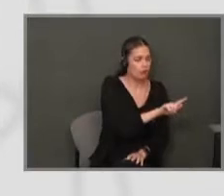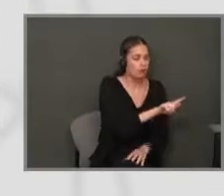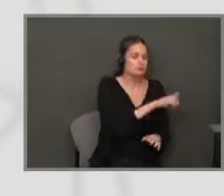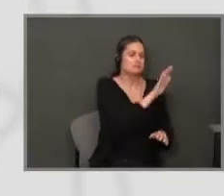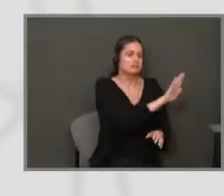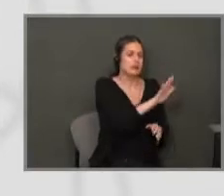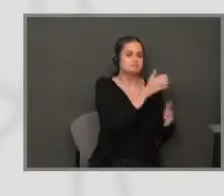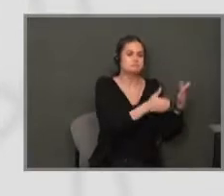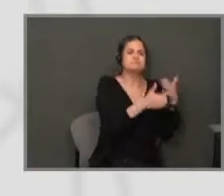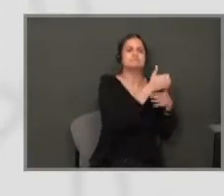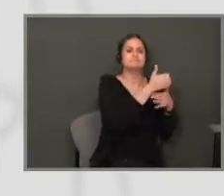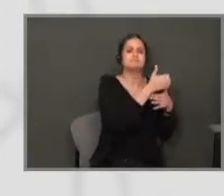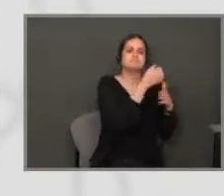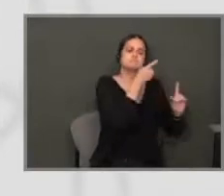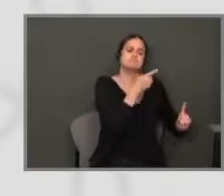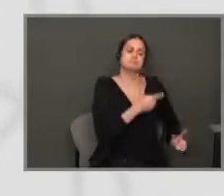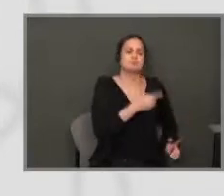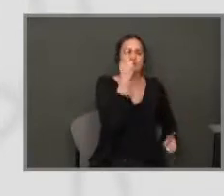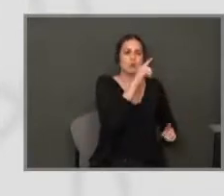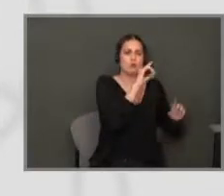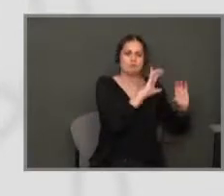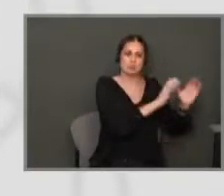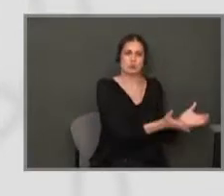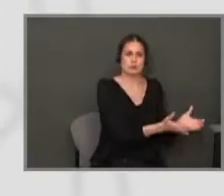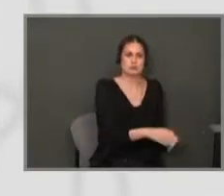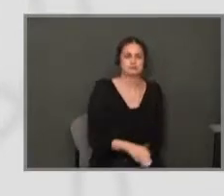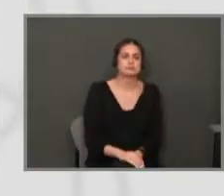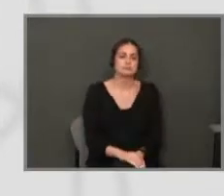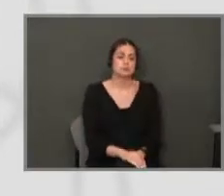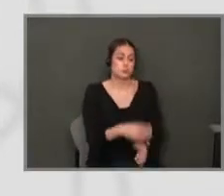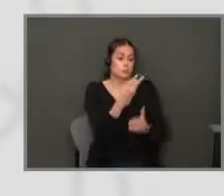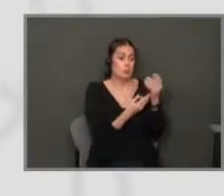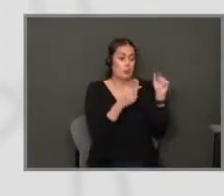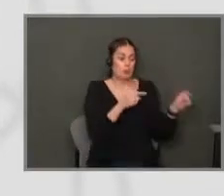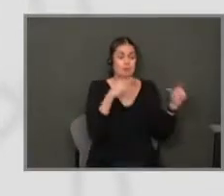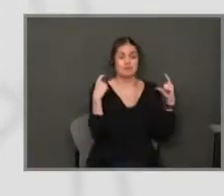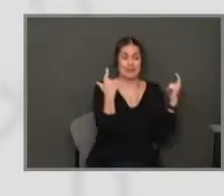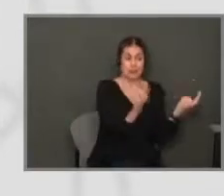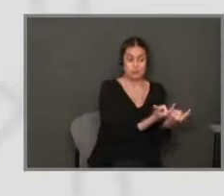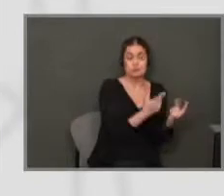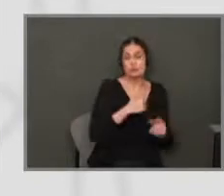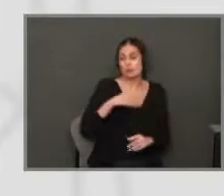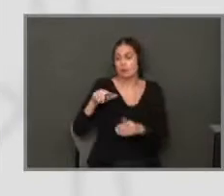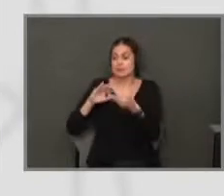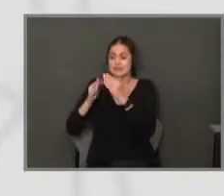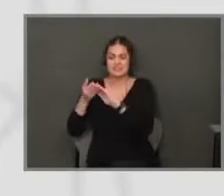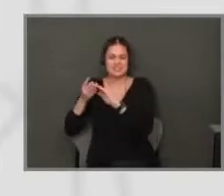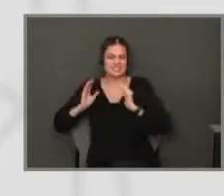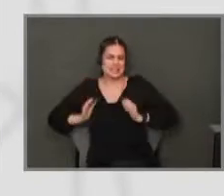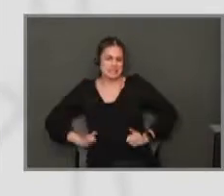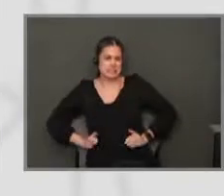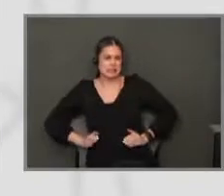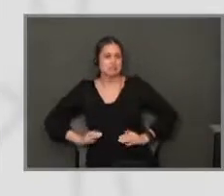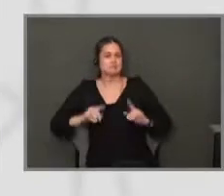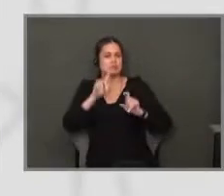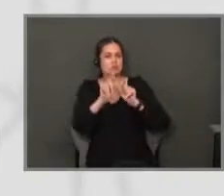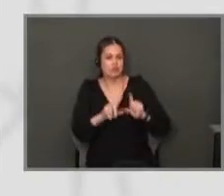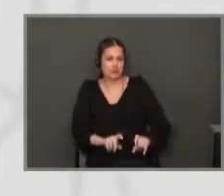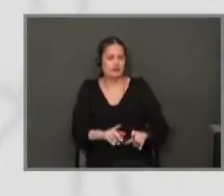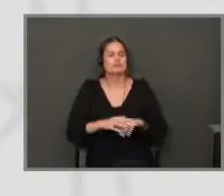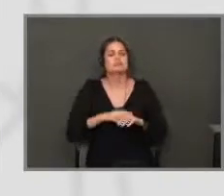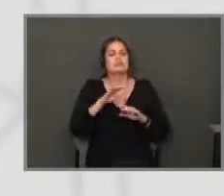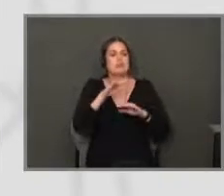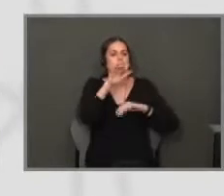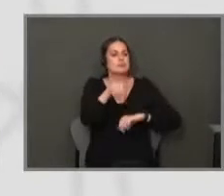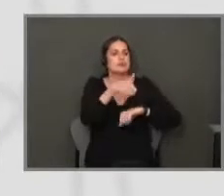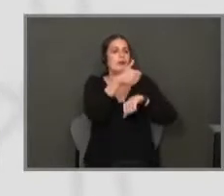for the entire group. These 2, the citizen survey and the council conversation and where they land, help set